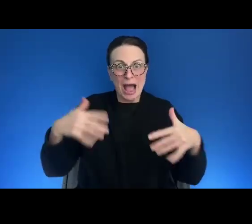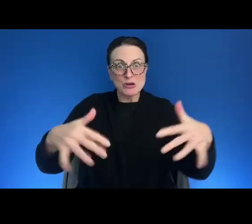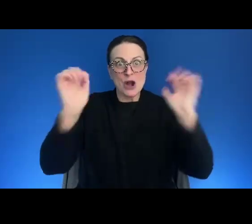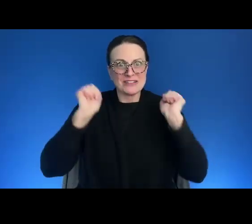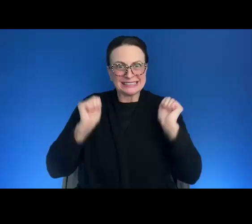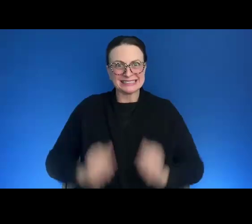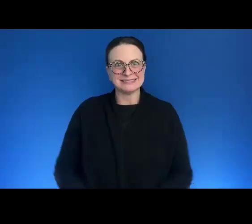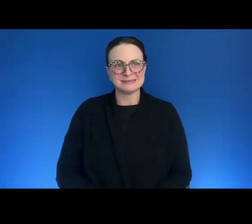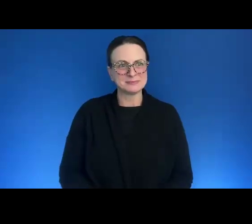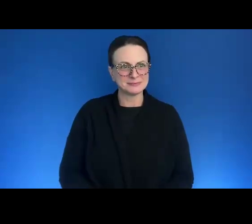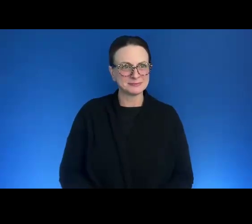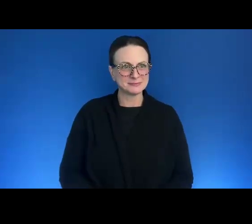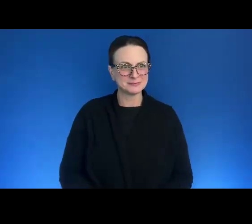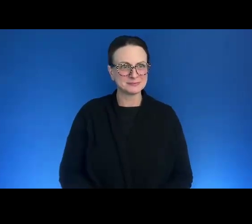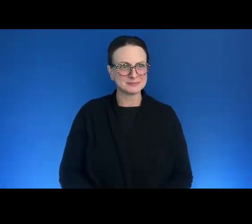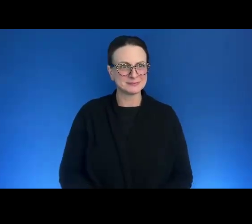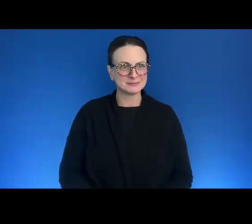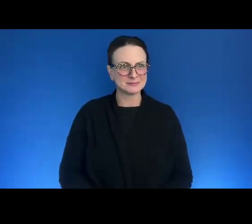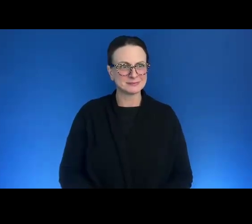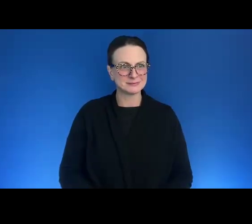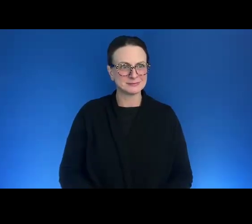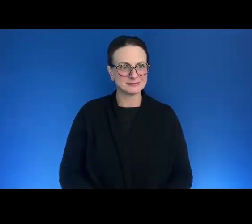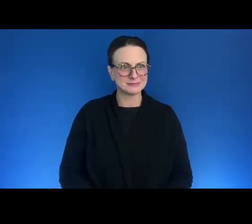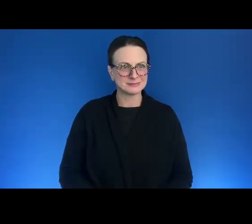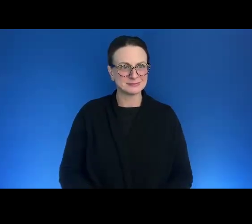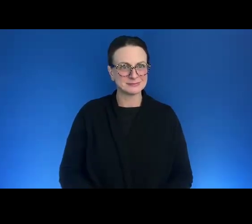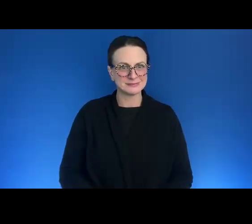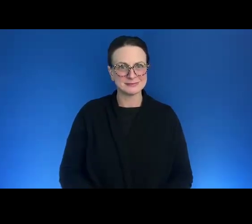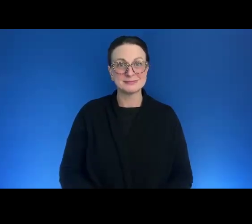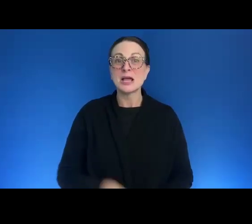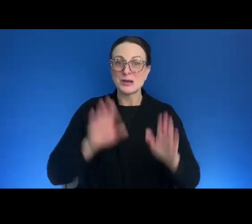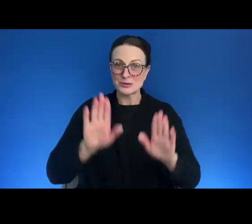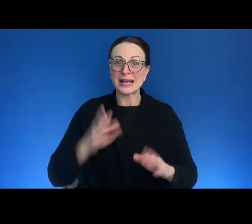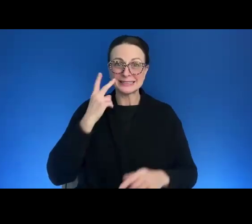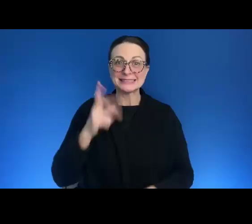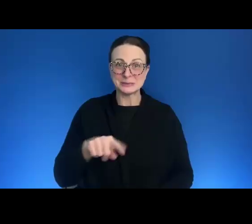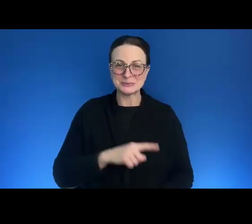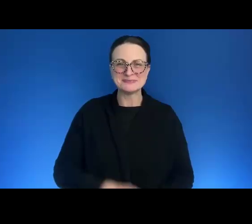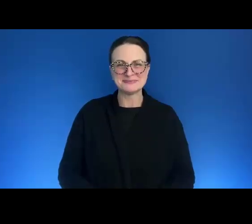nervous. um, anyway, yeah, great to see you.